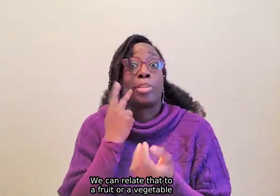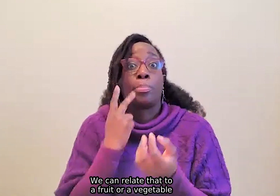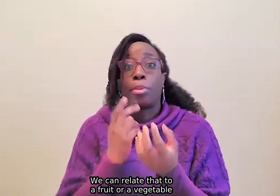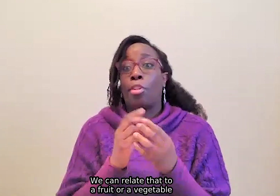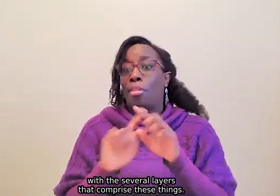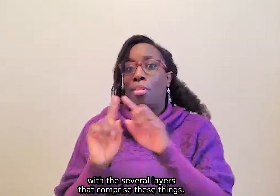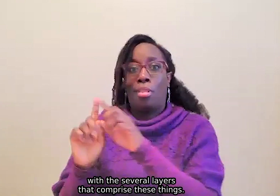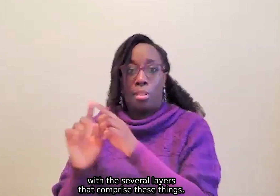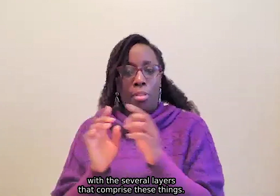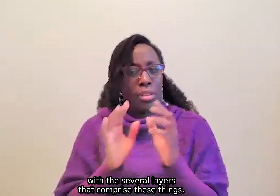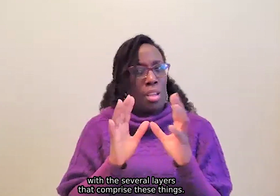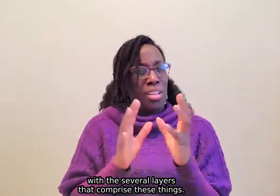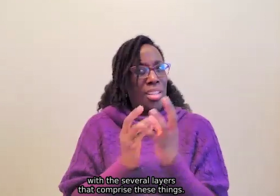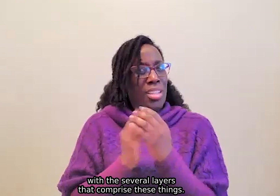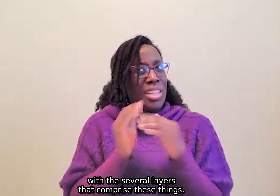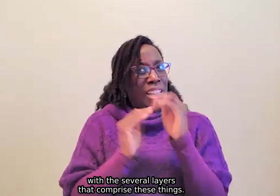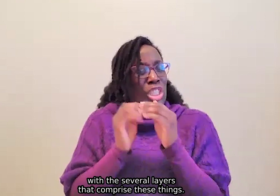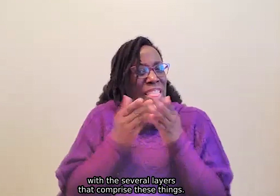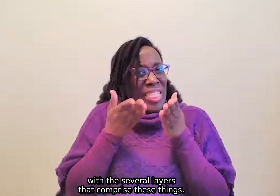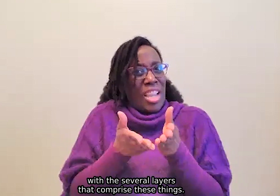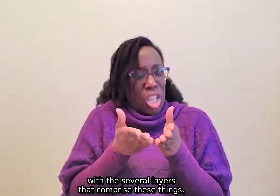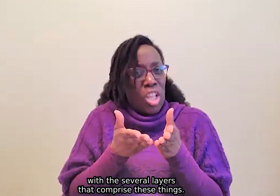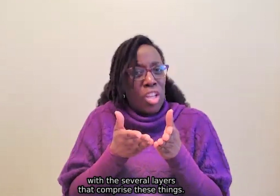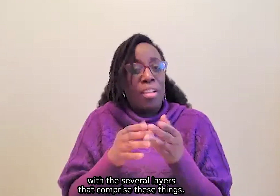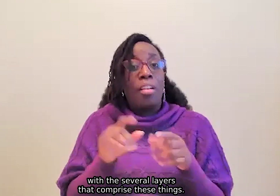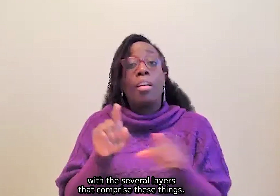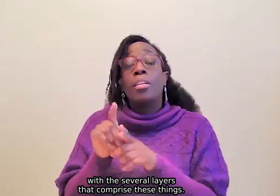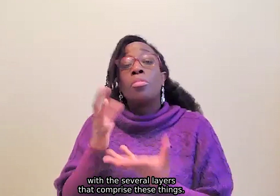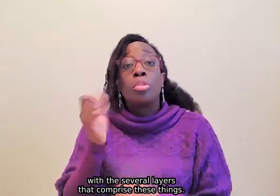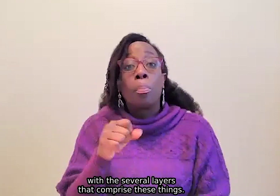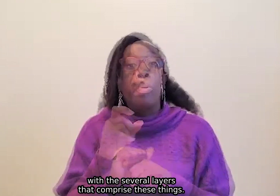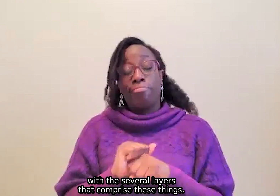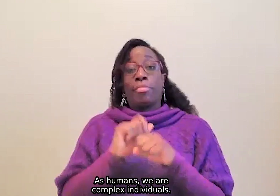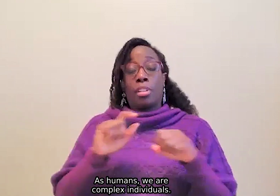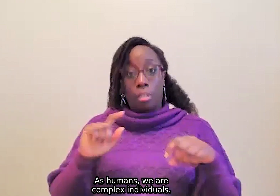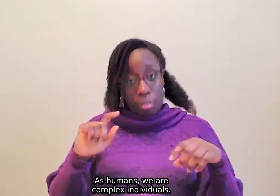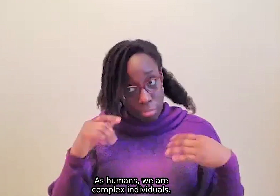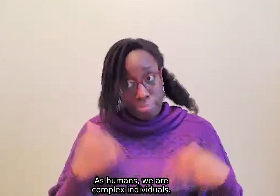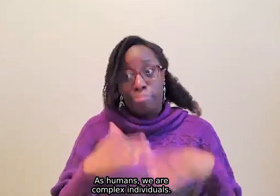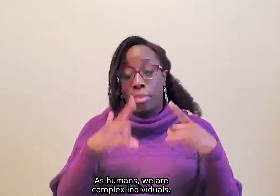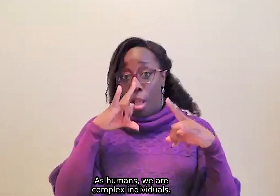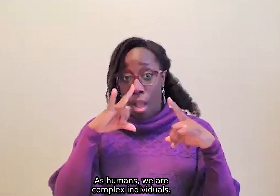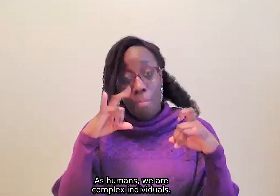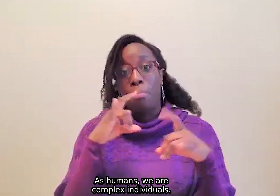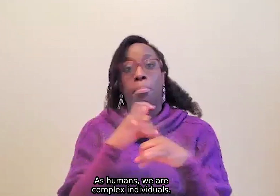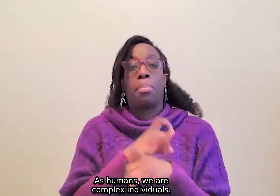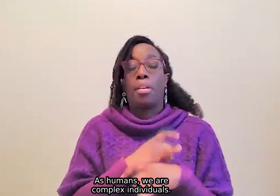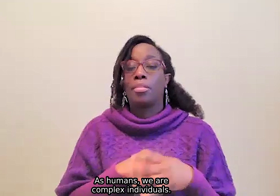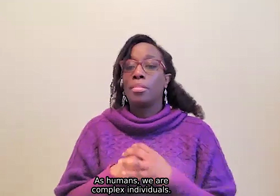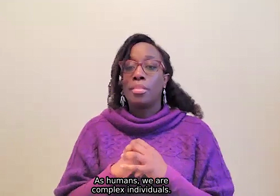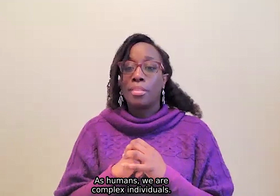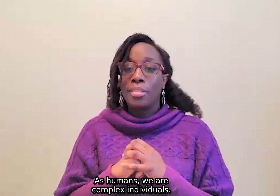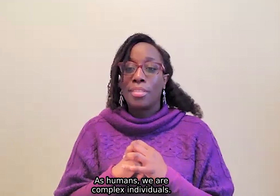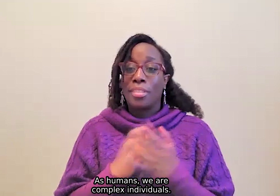or a vegetable with the several layers that comprise these things. As humans, we are